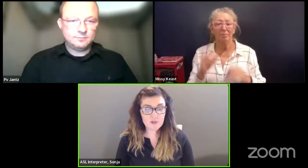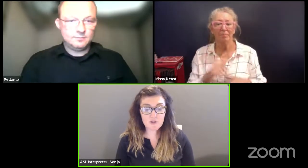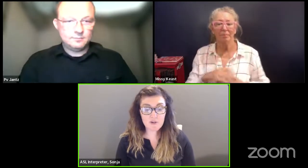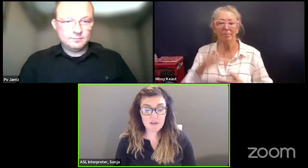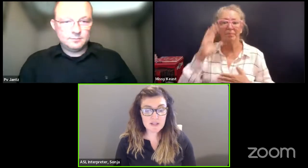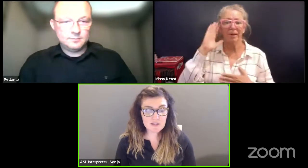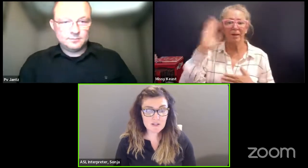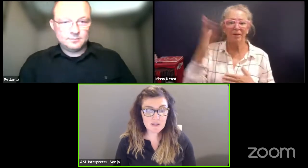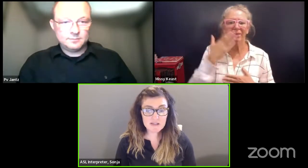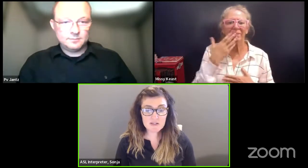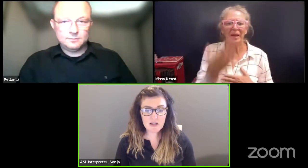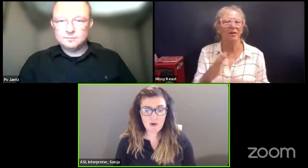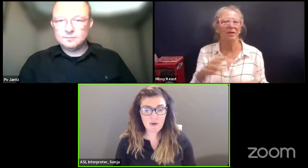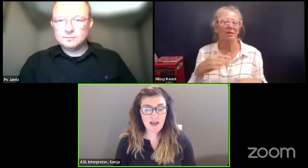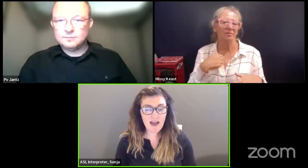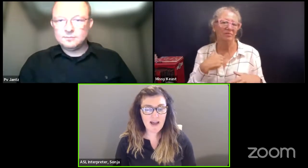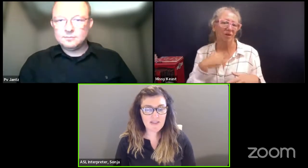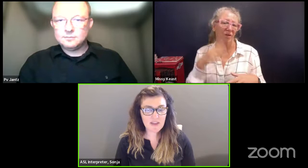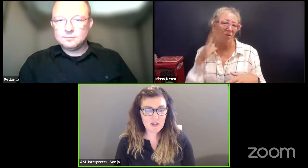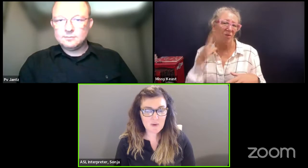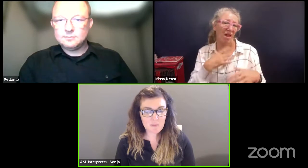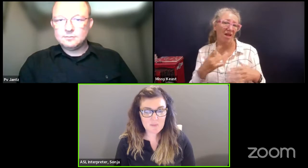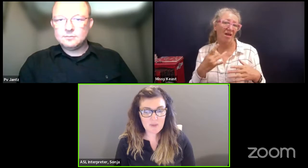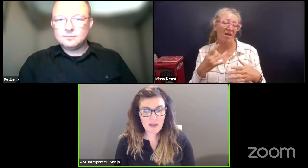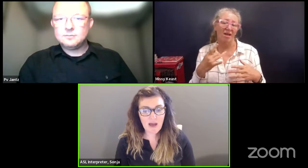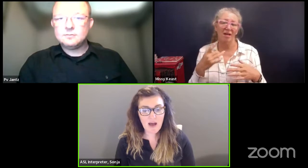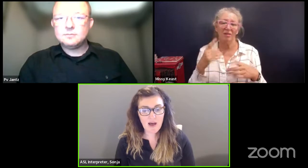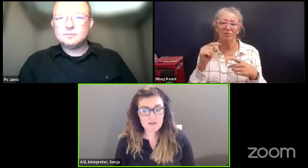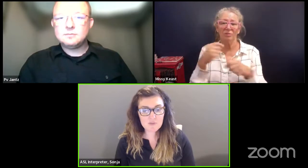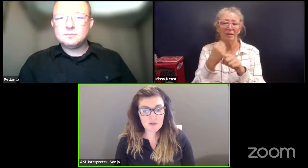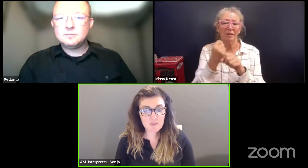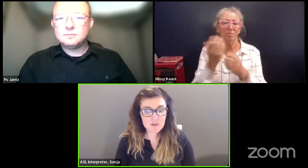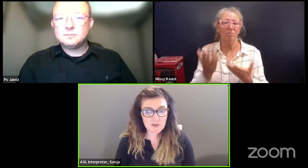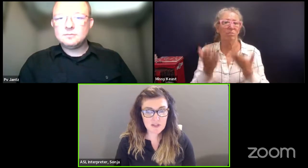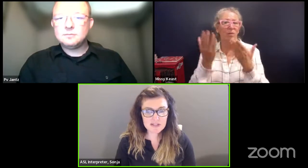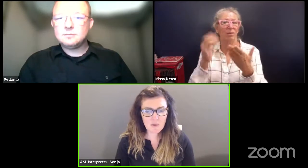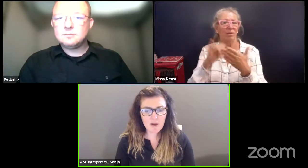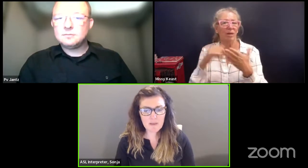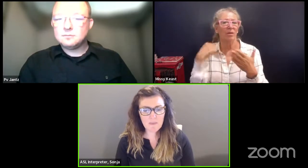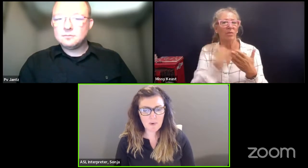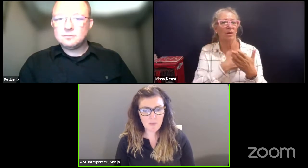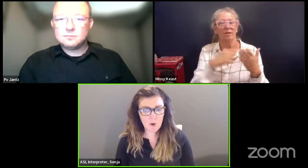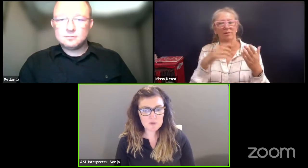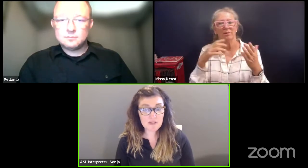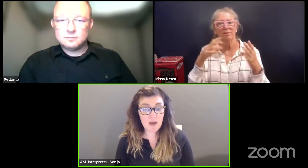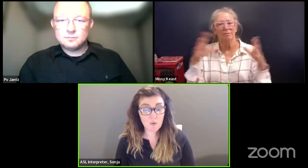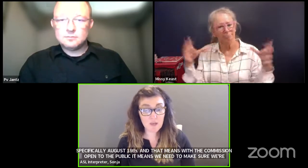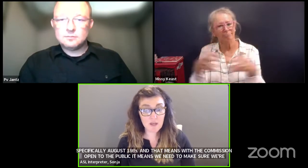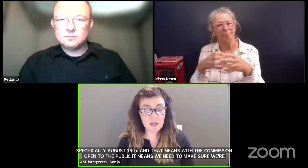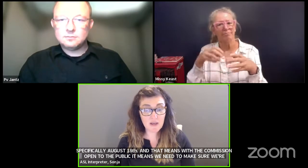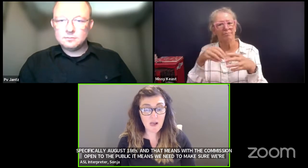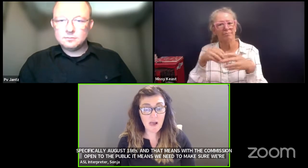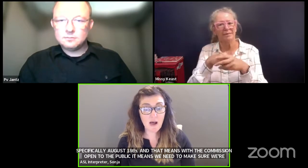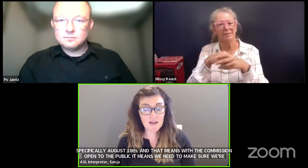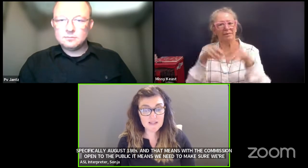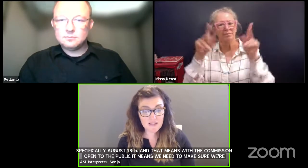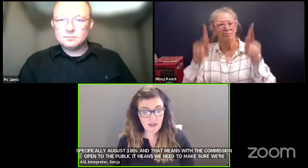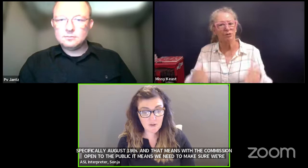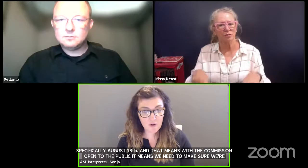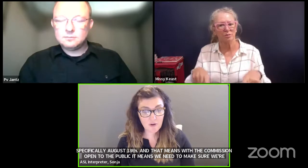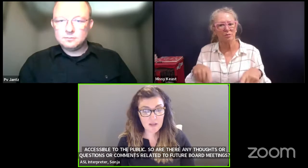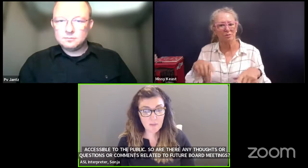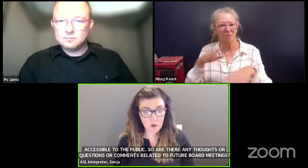Okay, Commissioner Keist, yes, hello. Hi, thank you. This is Commissioner Keist. I want to propose that we